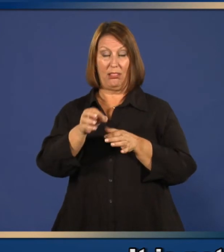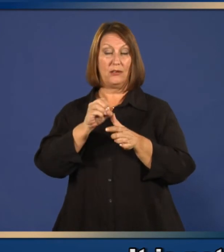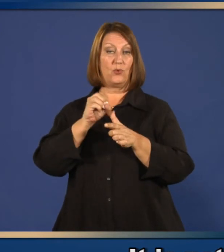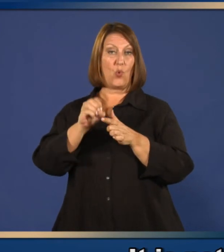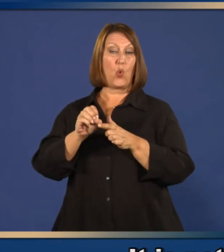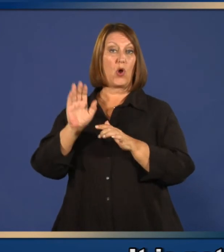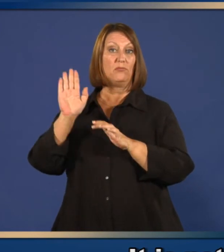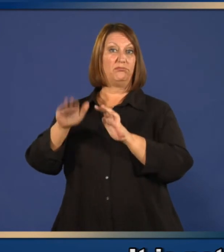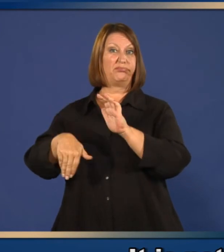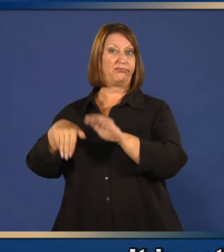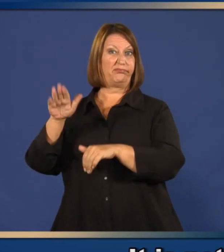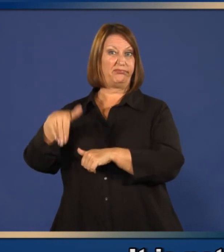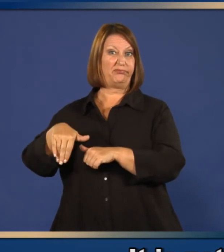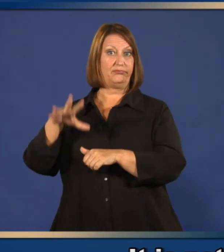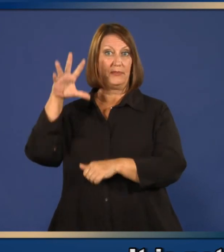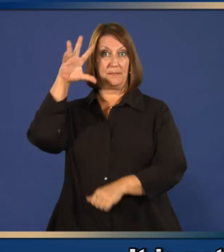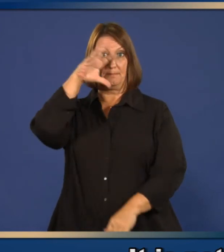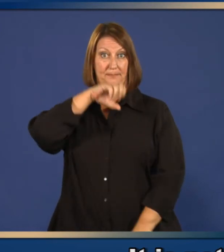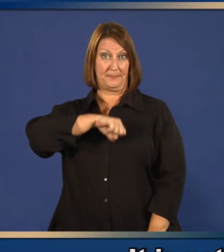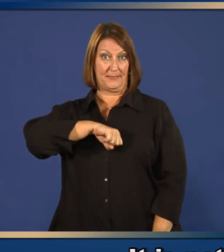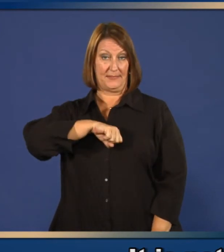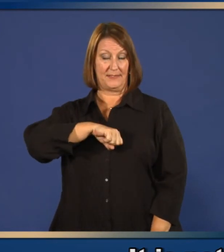a longer time.